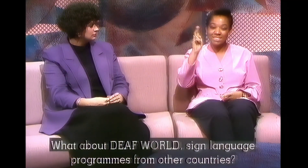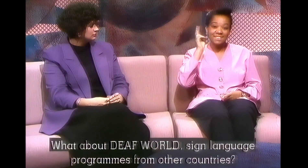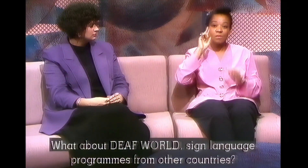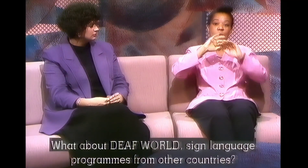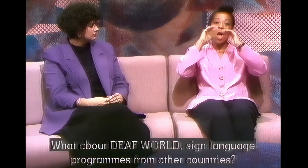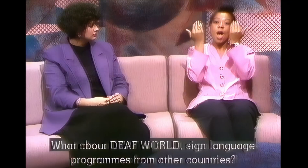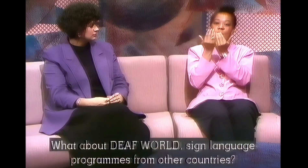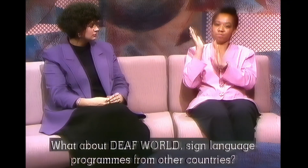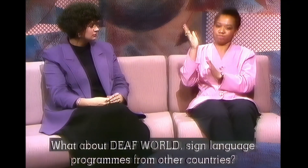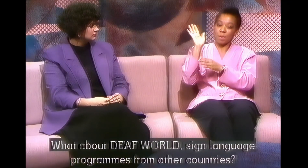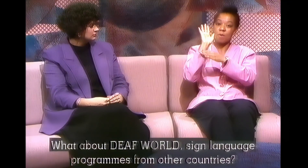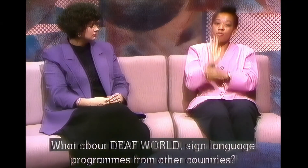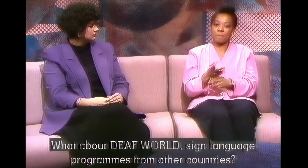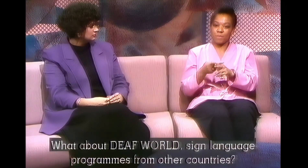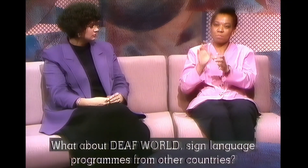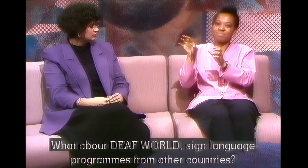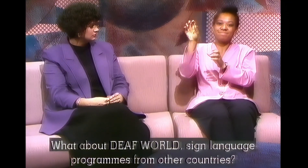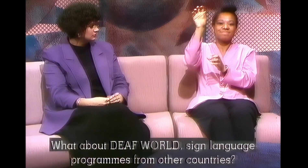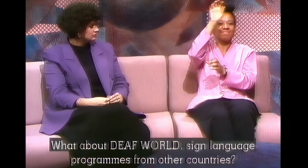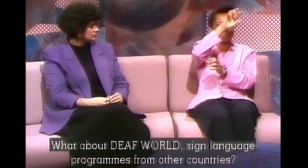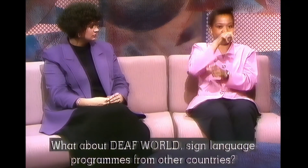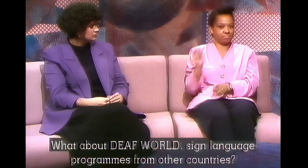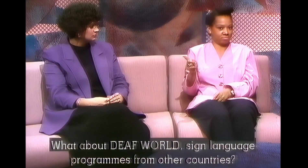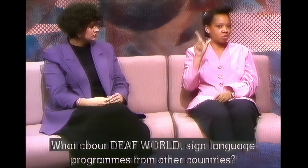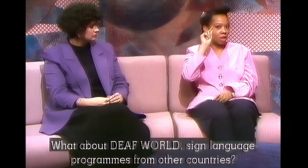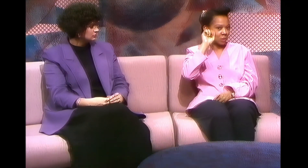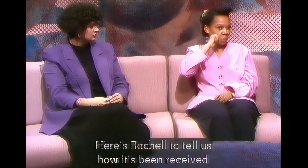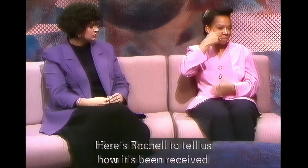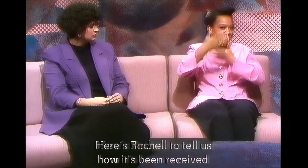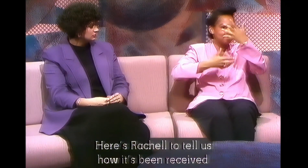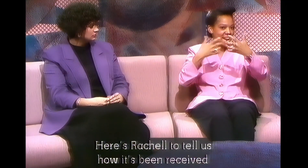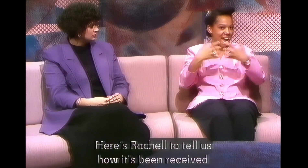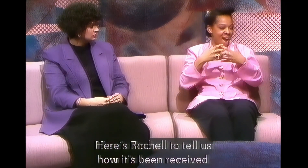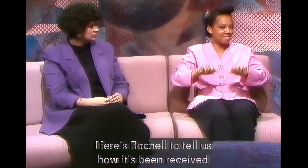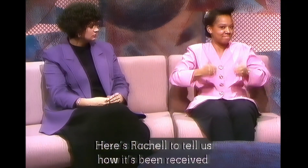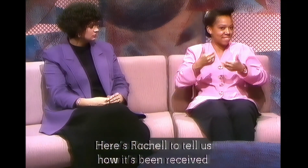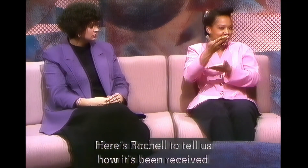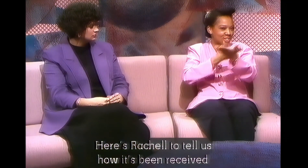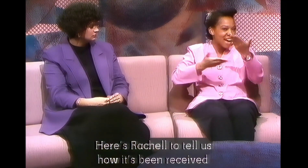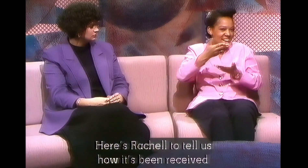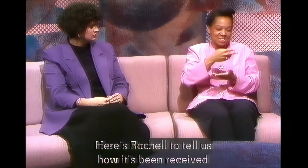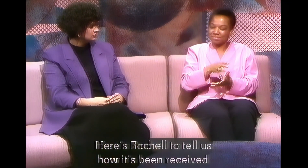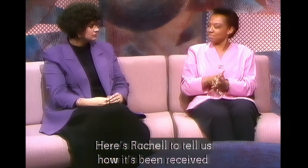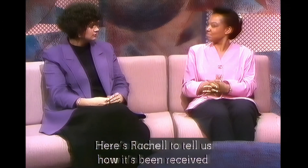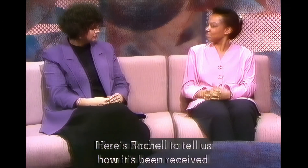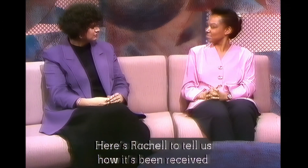And what about Deaf World, the sign language programs from other countries? Here's Rachel Bastikar to tell us how well it's been received.